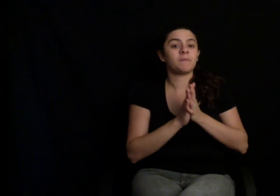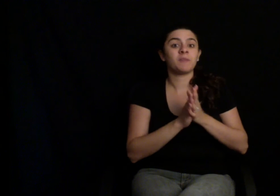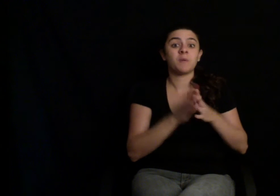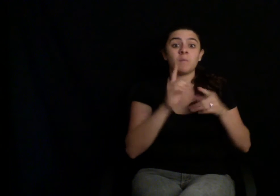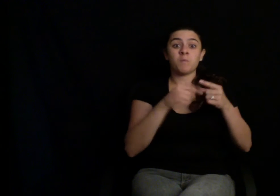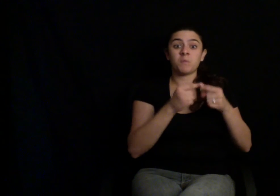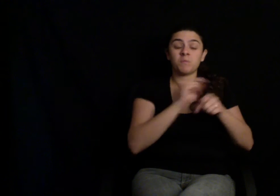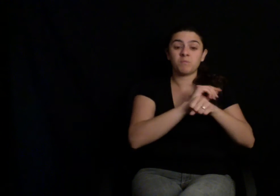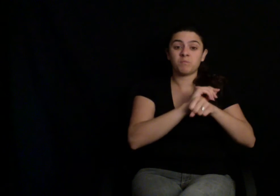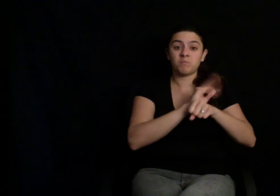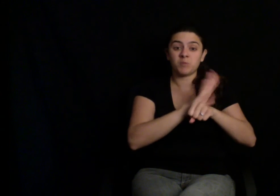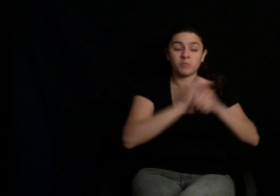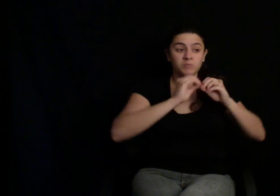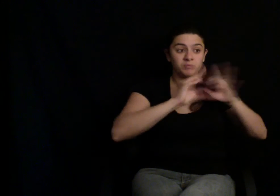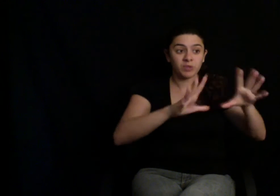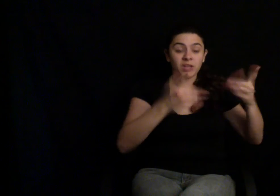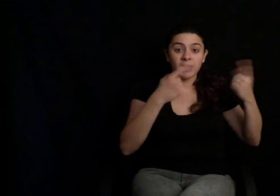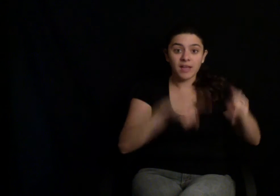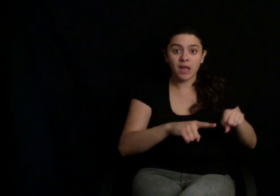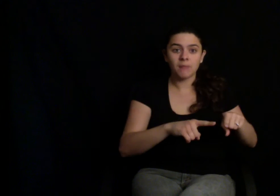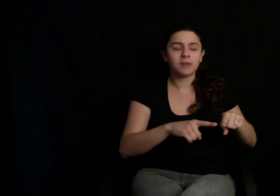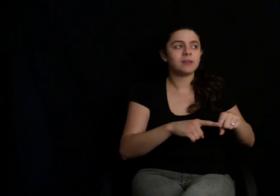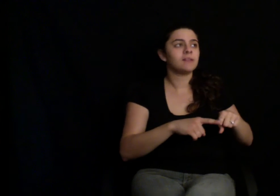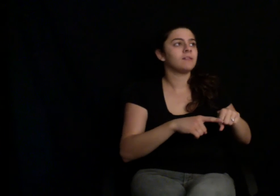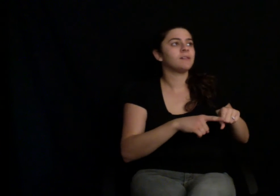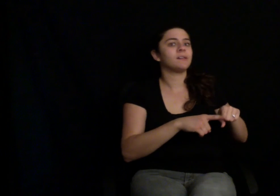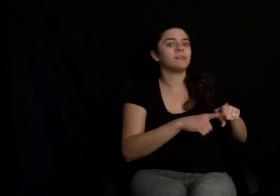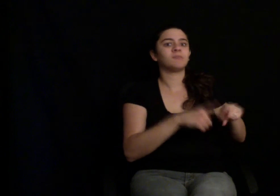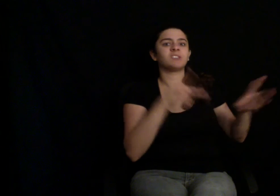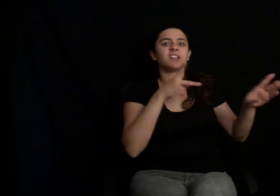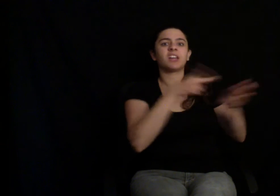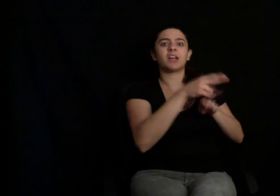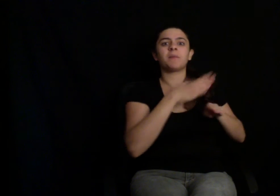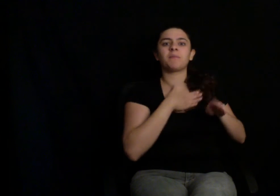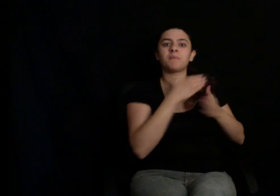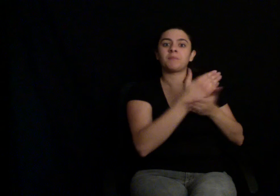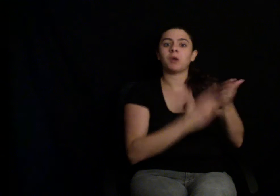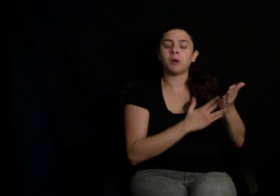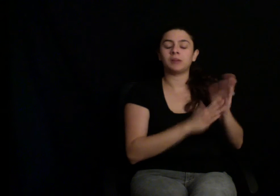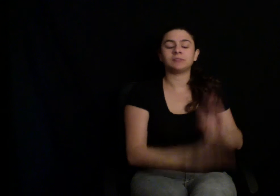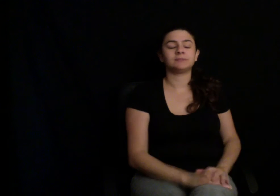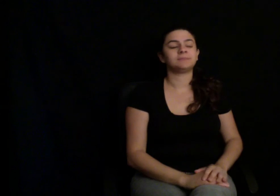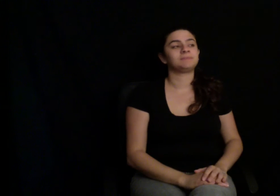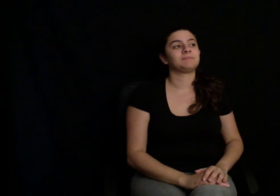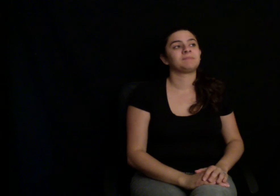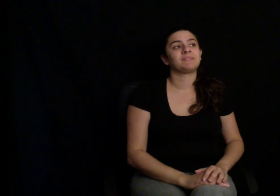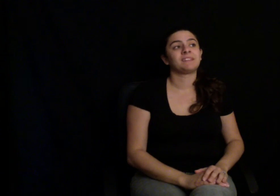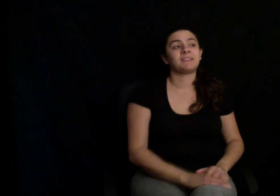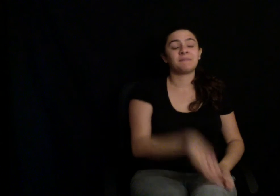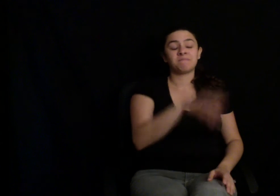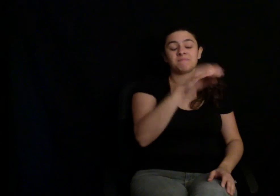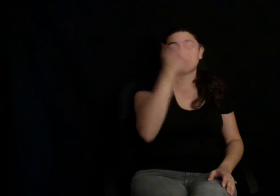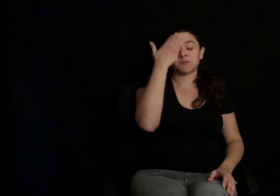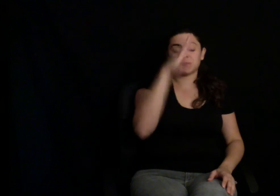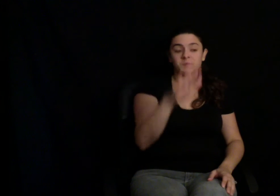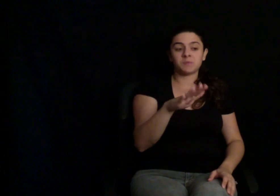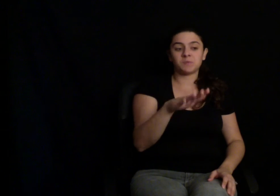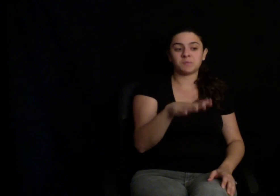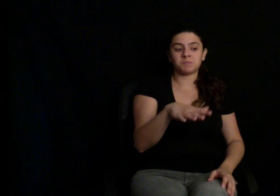floor. They took it out, and I'm not sure if that was a decision that was made prior to the Suspicious